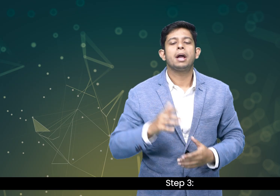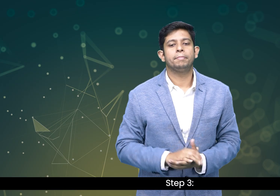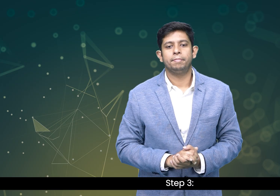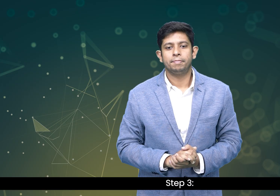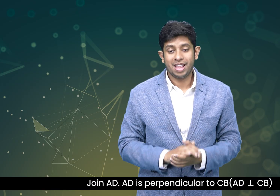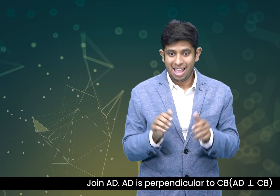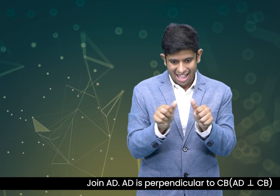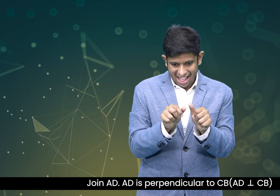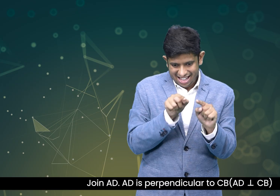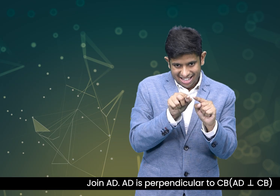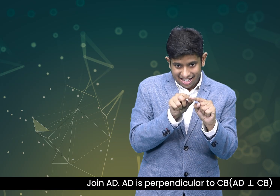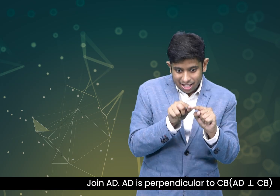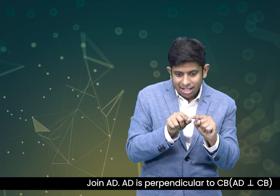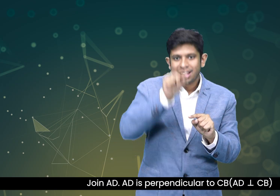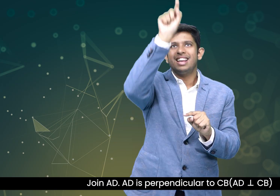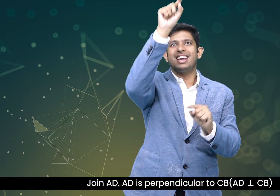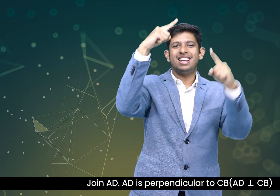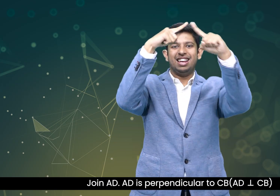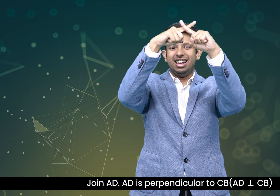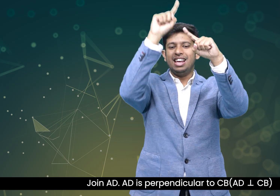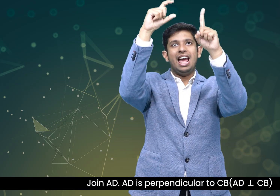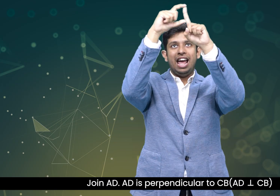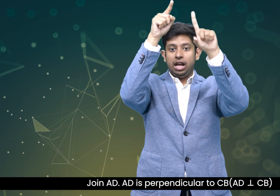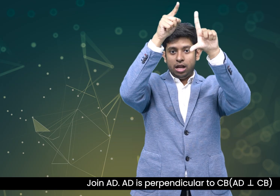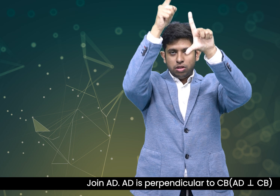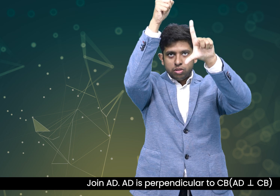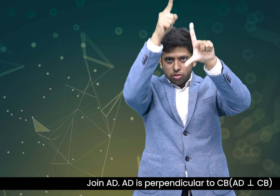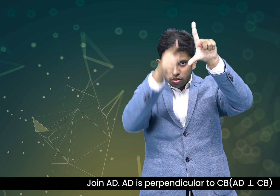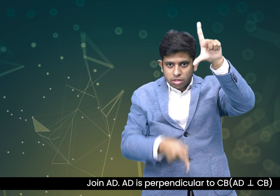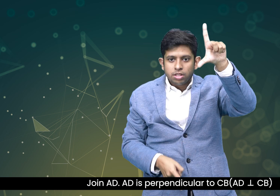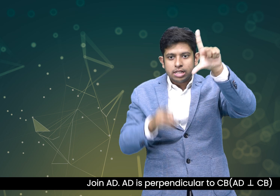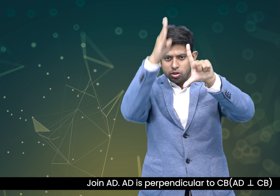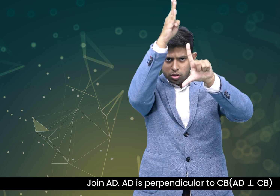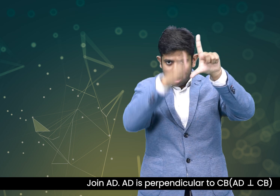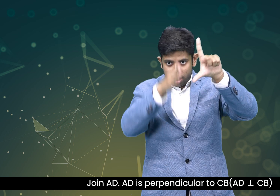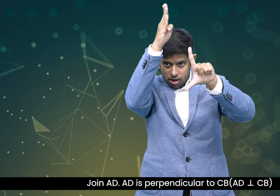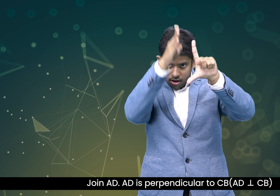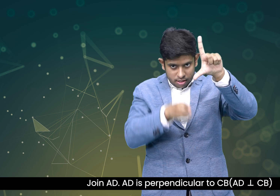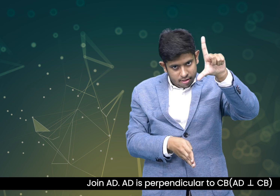Step 3. Join AD. AD is perpendicular to CB.